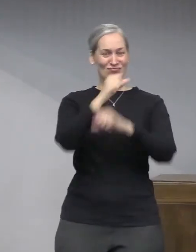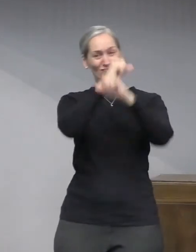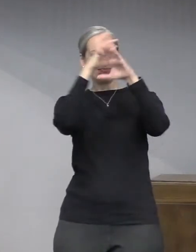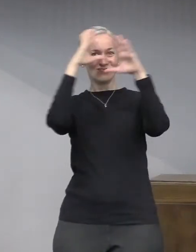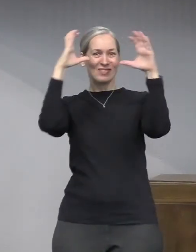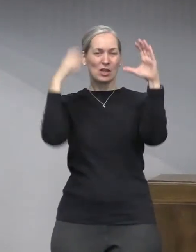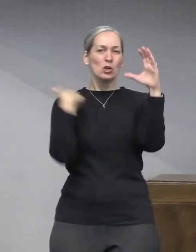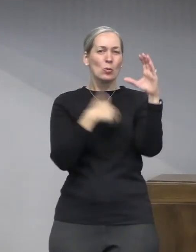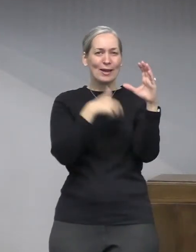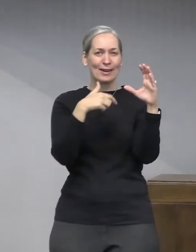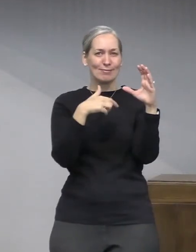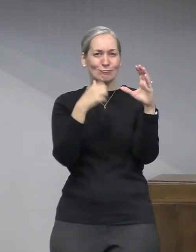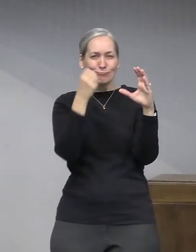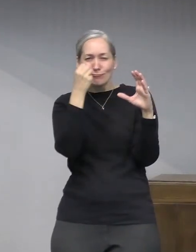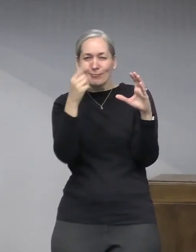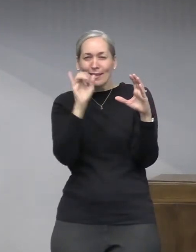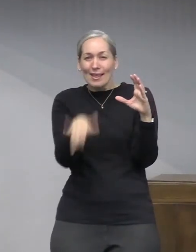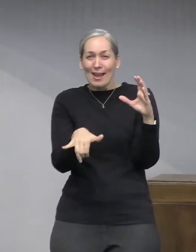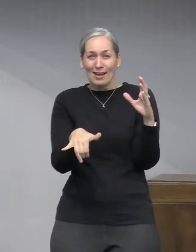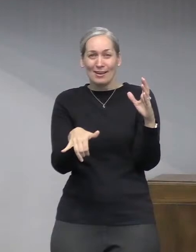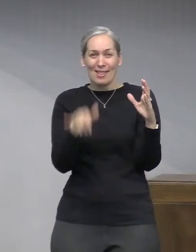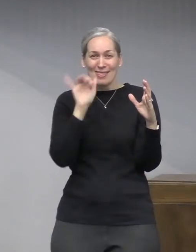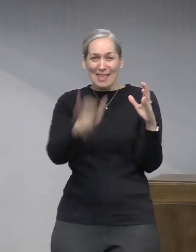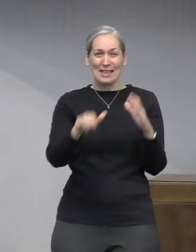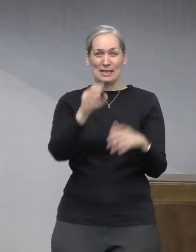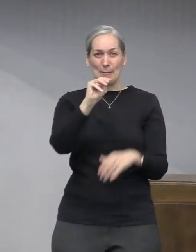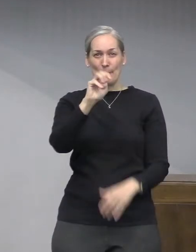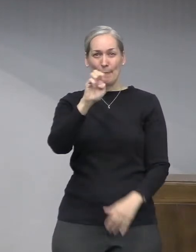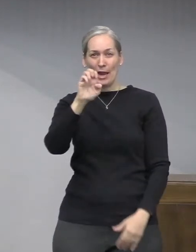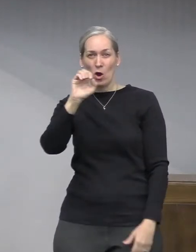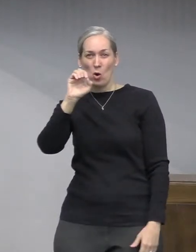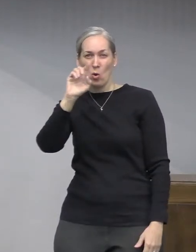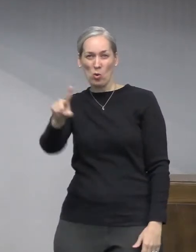we get that illustration? That's meod.